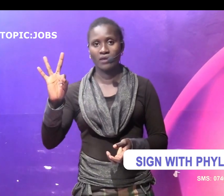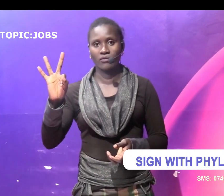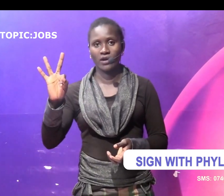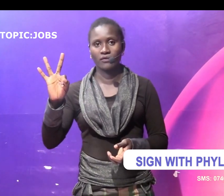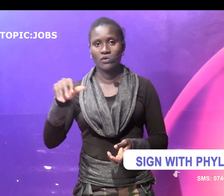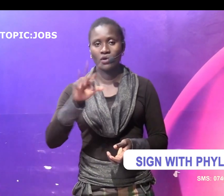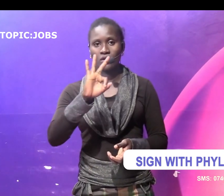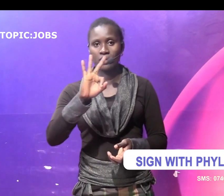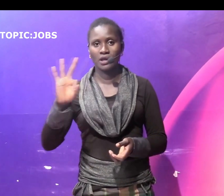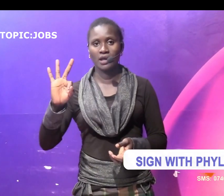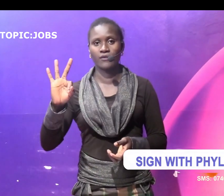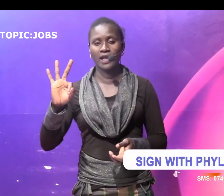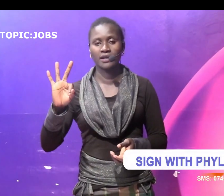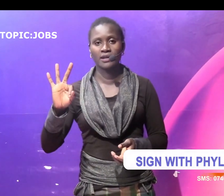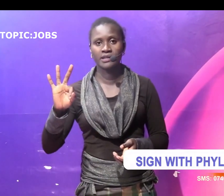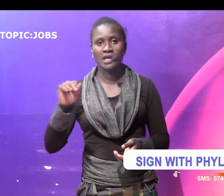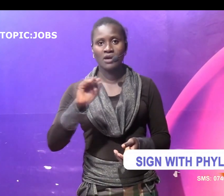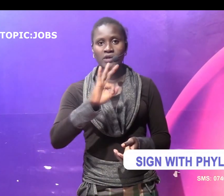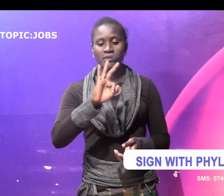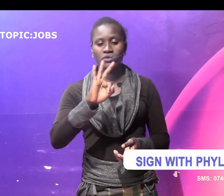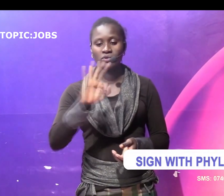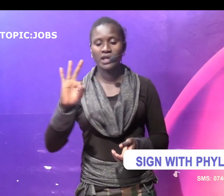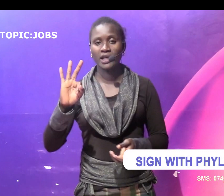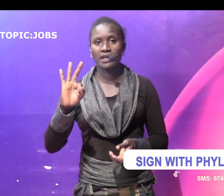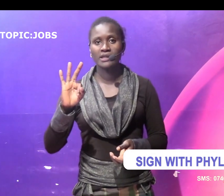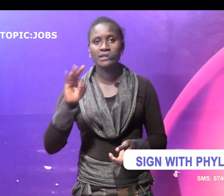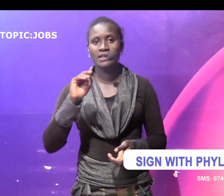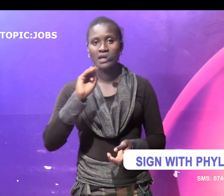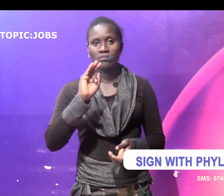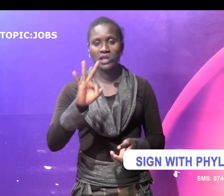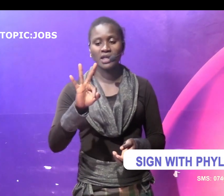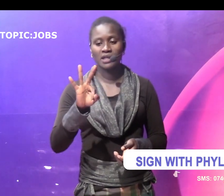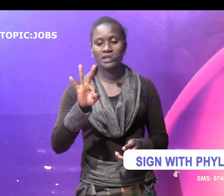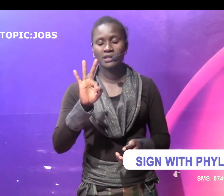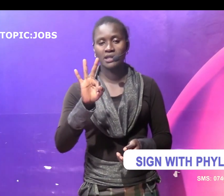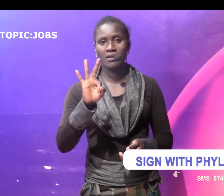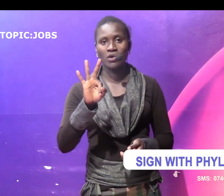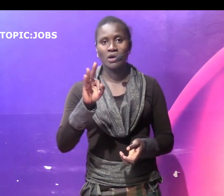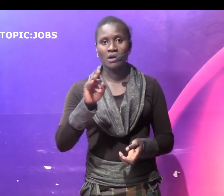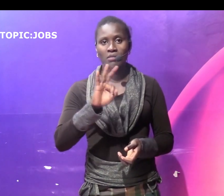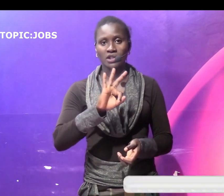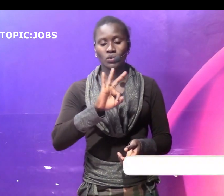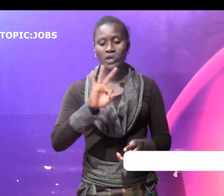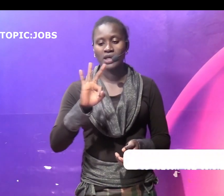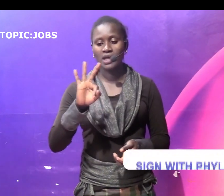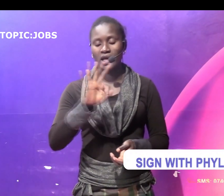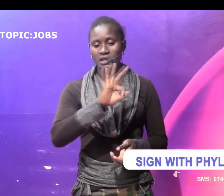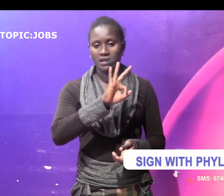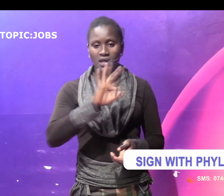S-T-A-F-F or F, like this. When I'm dragging like this, meaning it is a double. But when I drag more